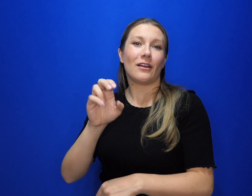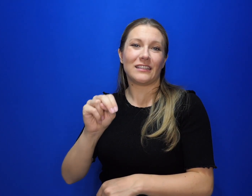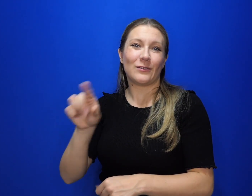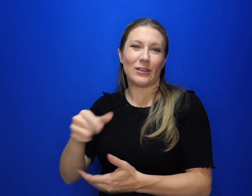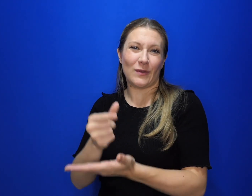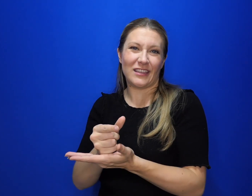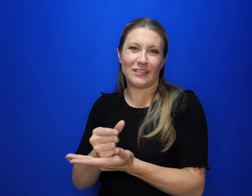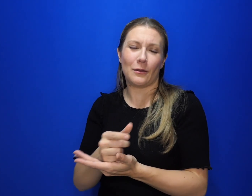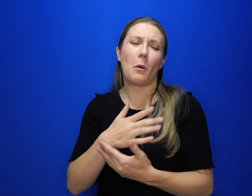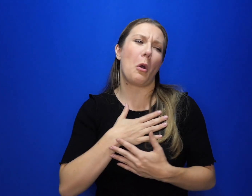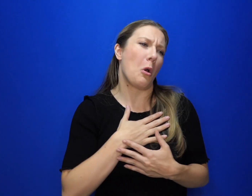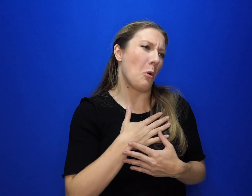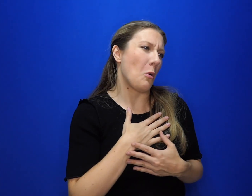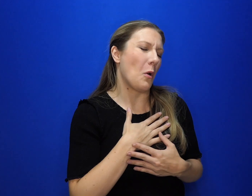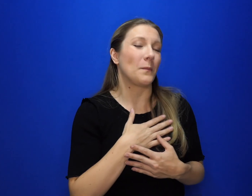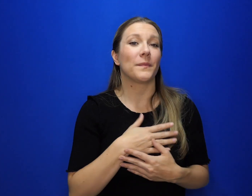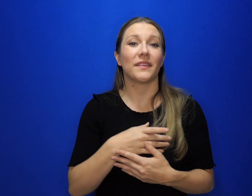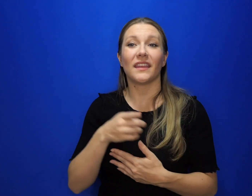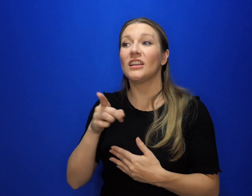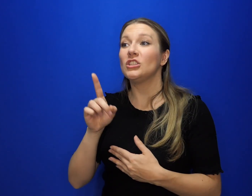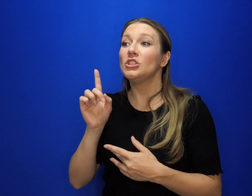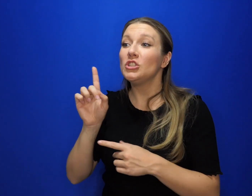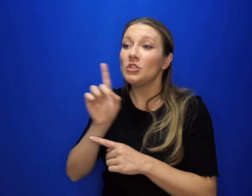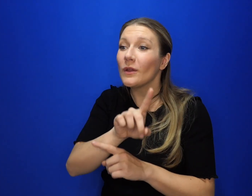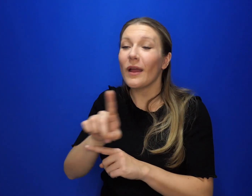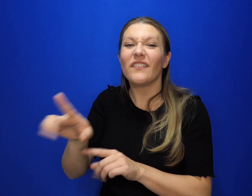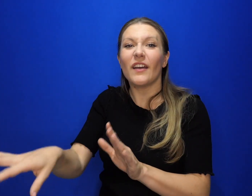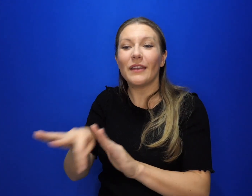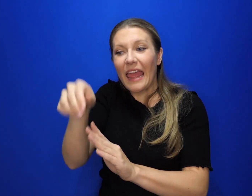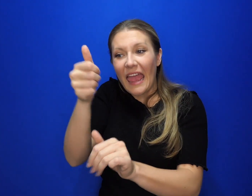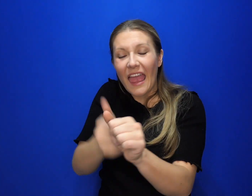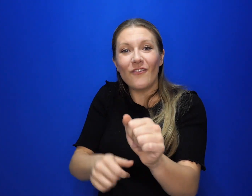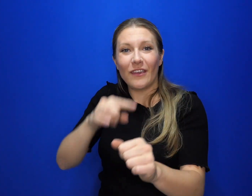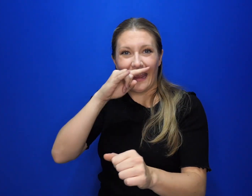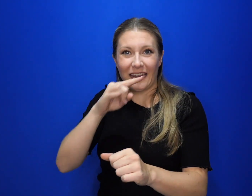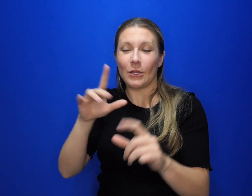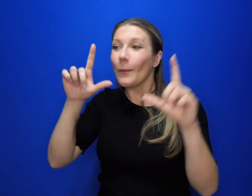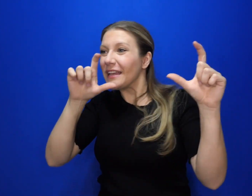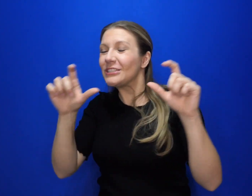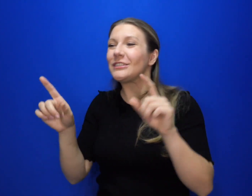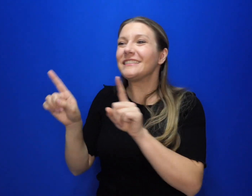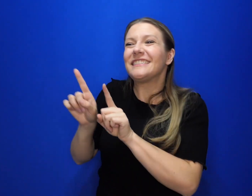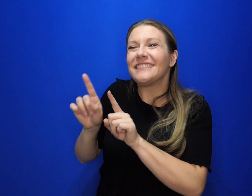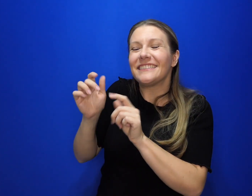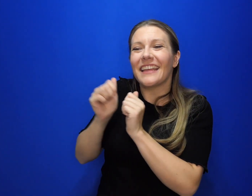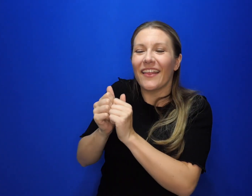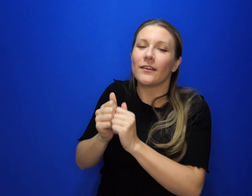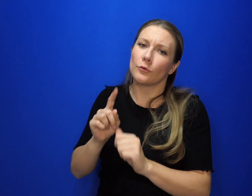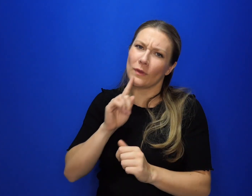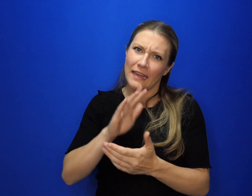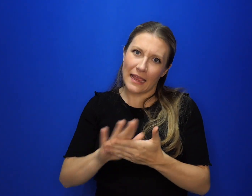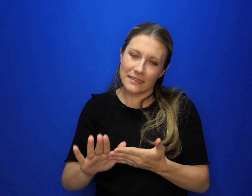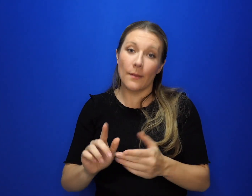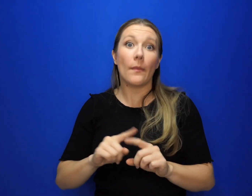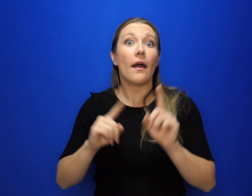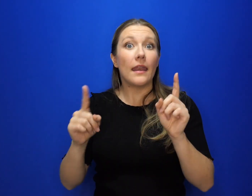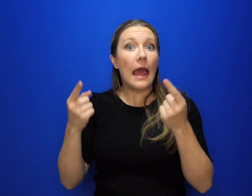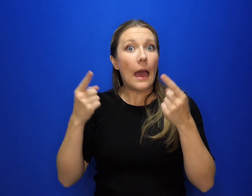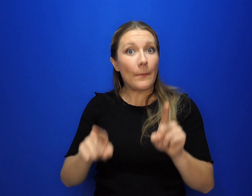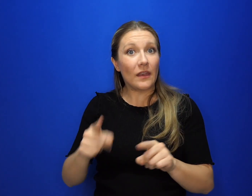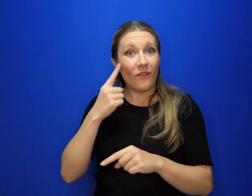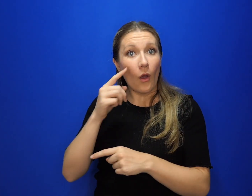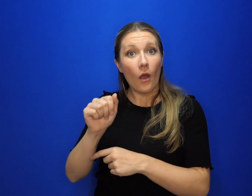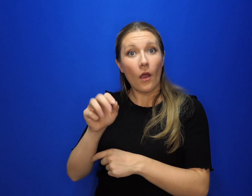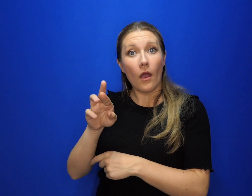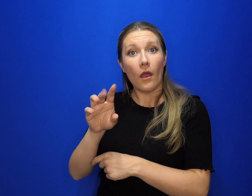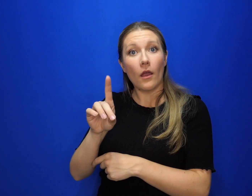graduation. Like she showed up at her high school graduation and went around and found every one of those kids and took a picture with them. It was very, very nice. But